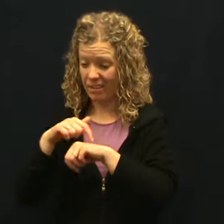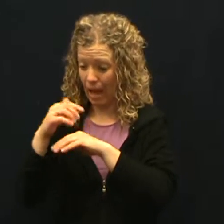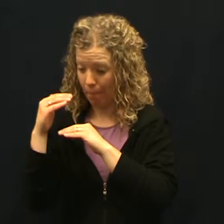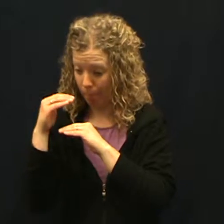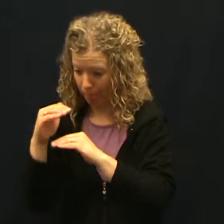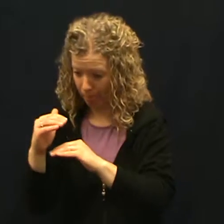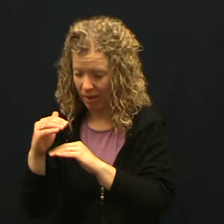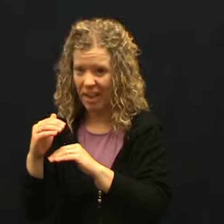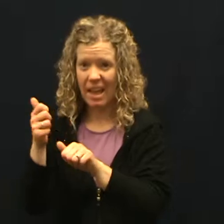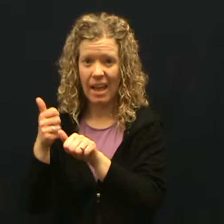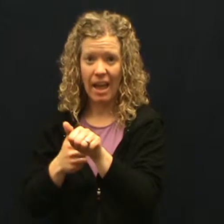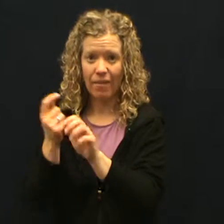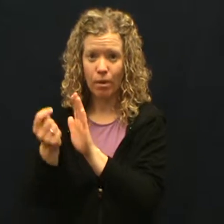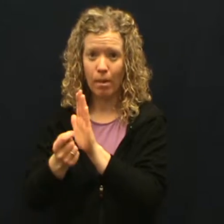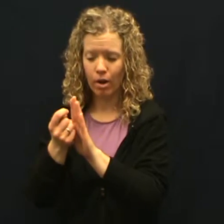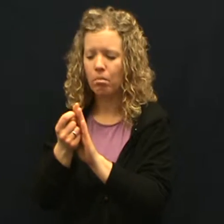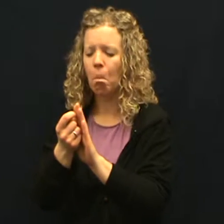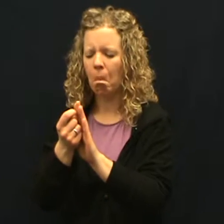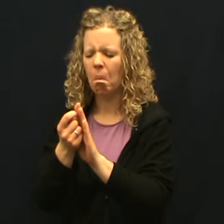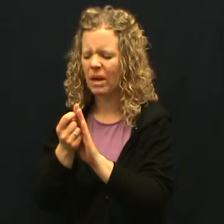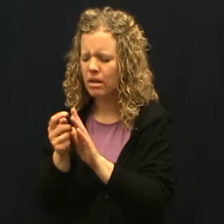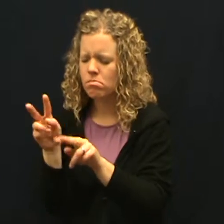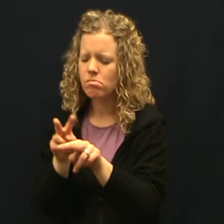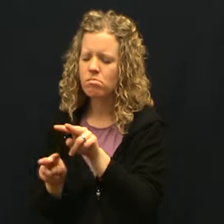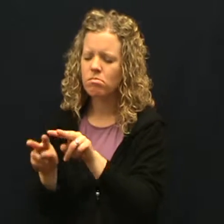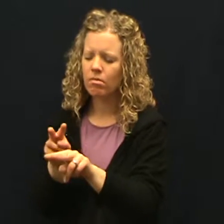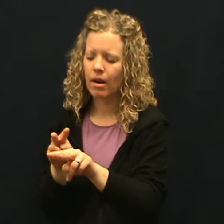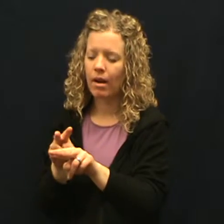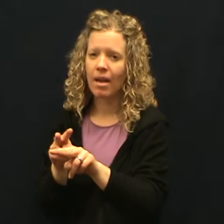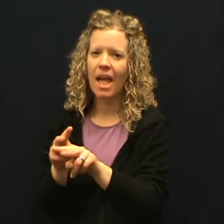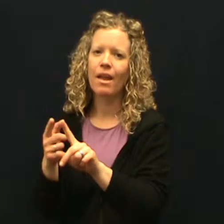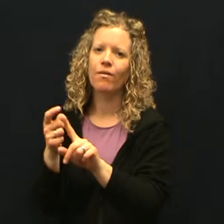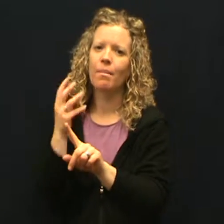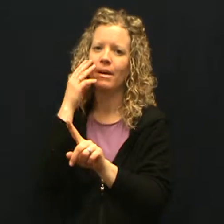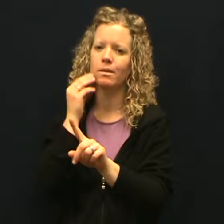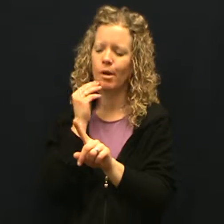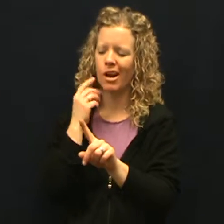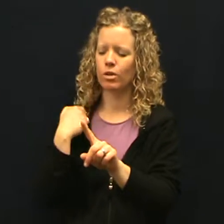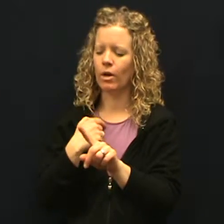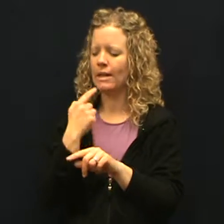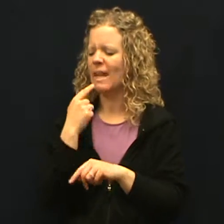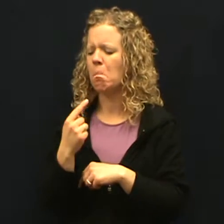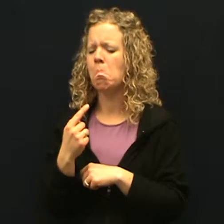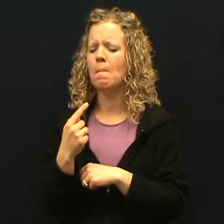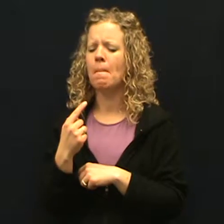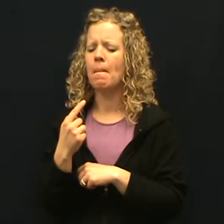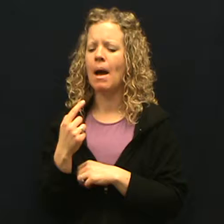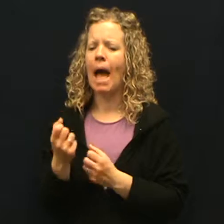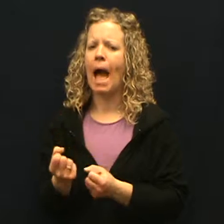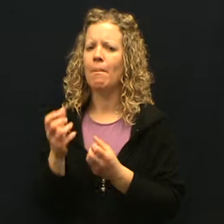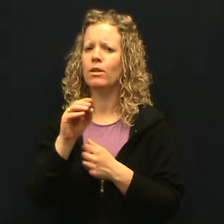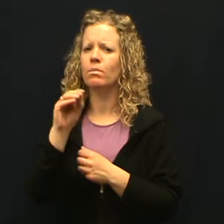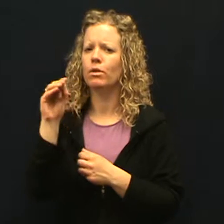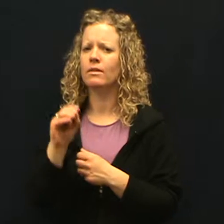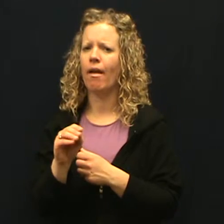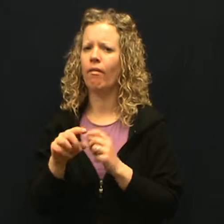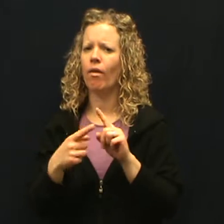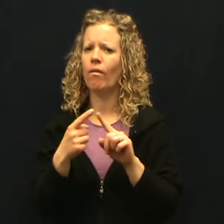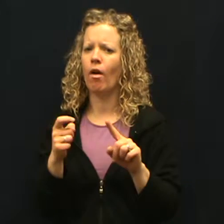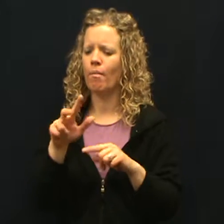on experience, what percentage of that 30-day category haven't we been able to collect? Which percentage of the 60-day